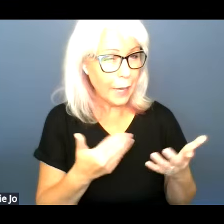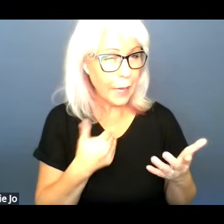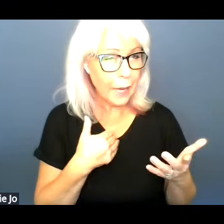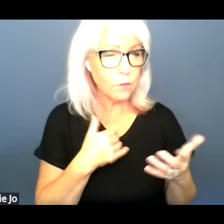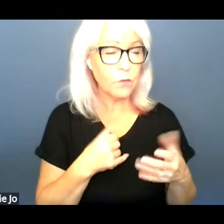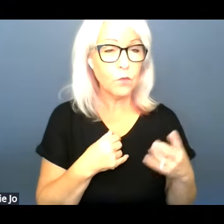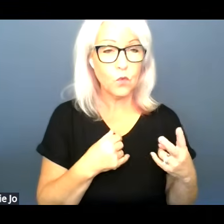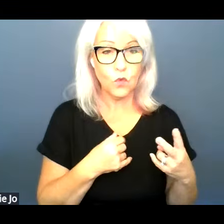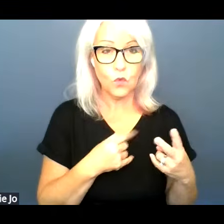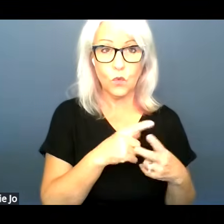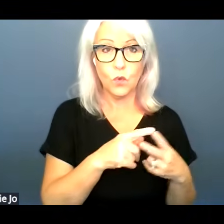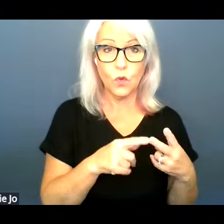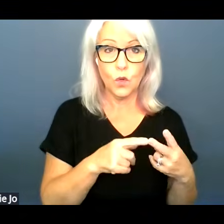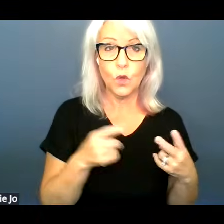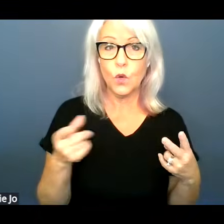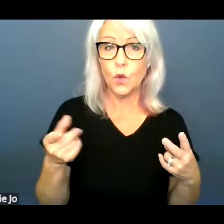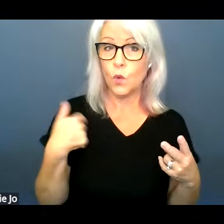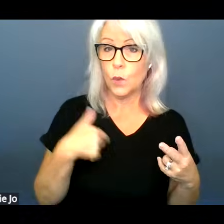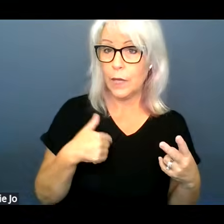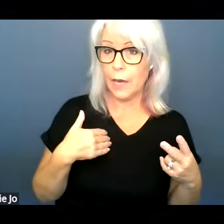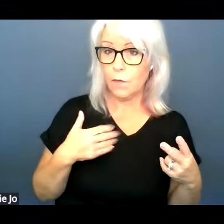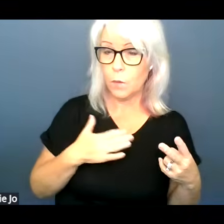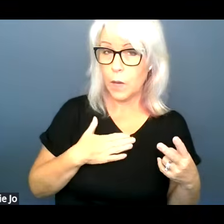We have my map, which is a